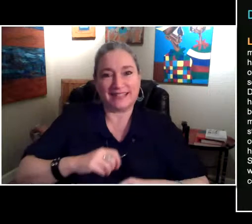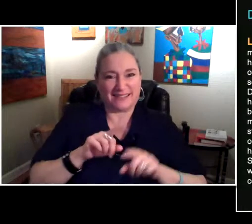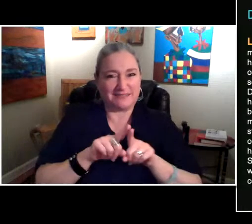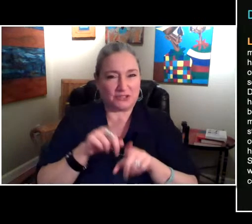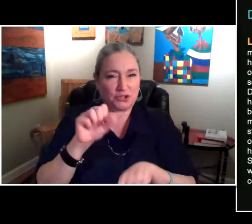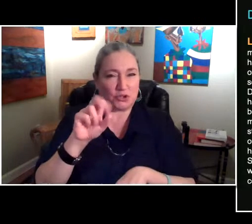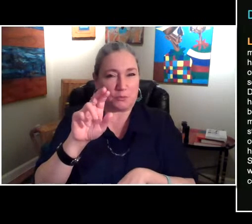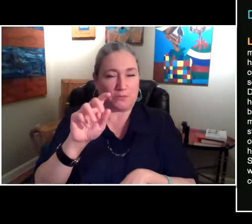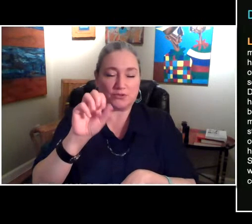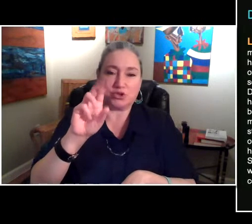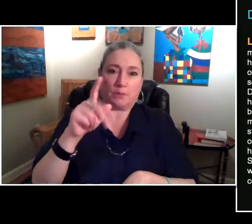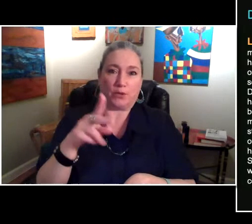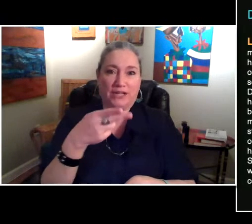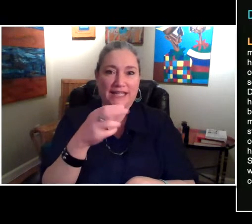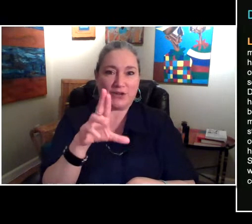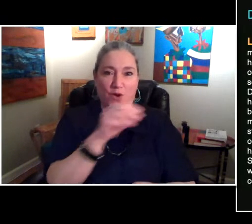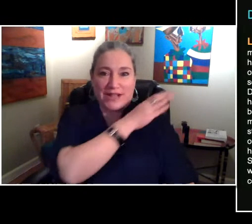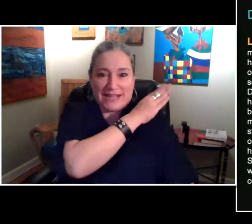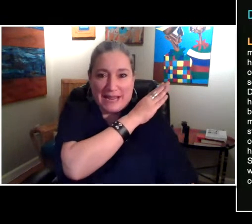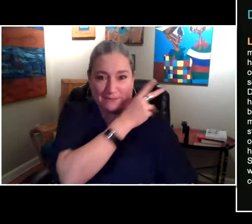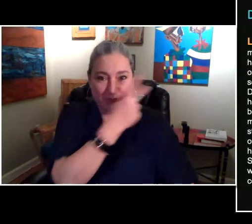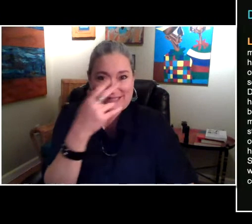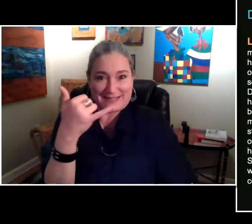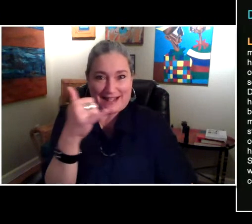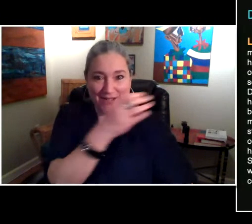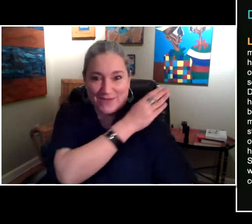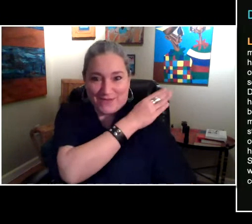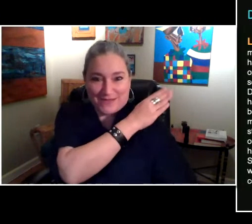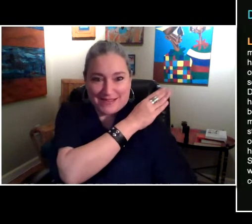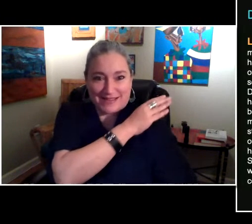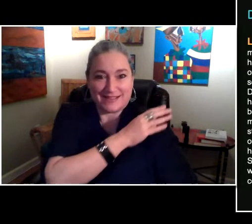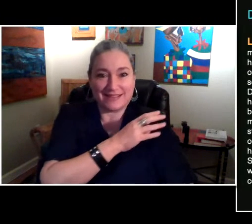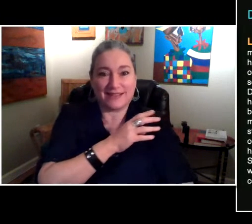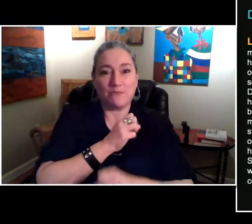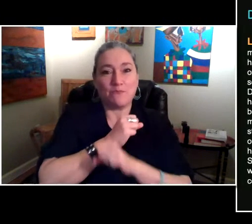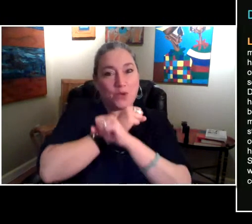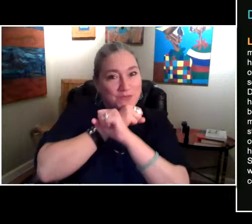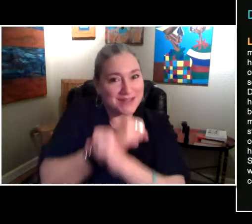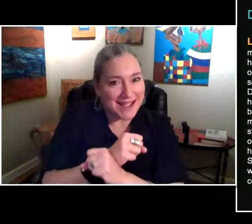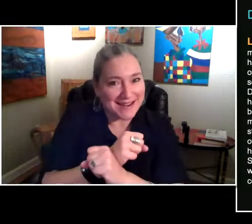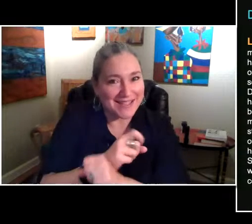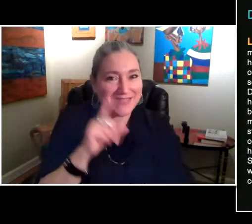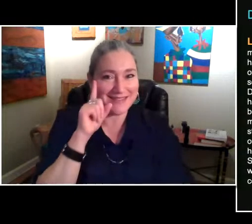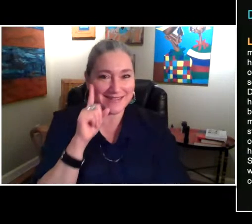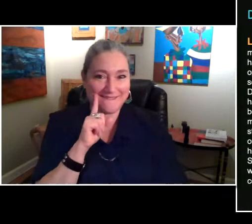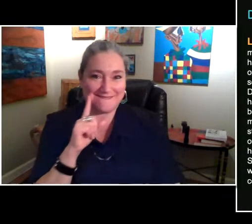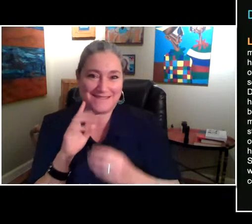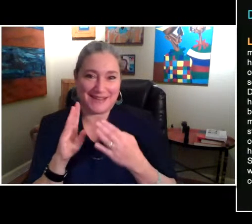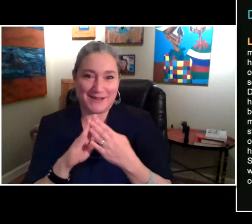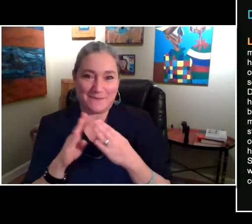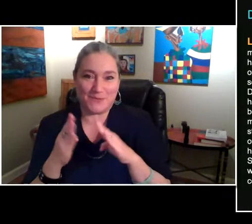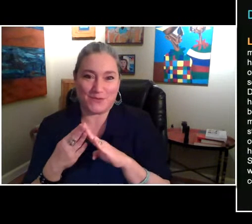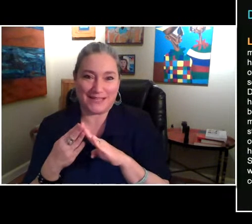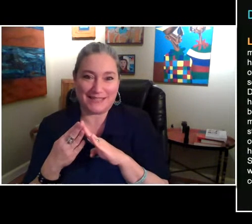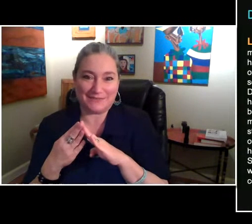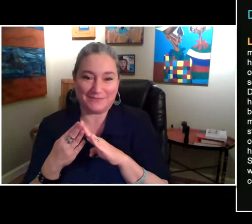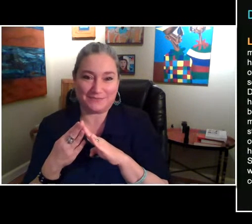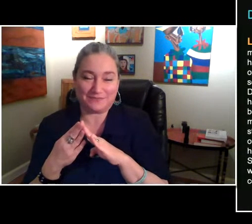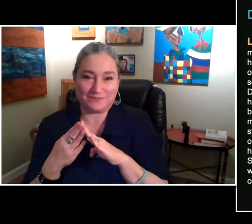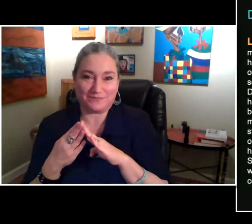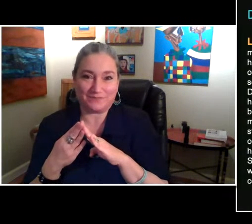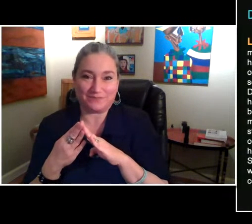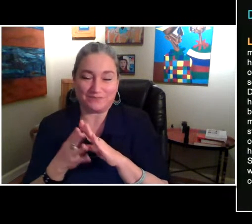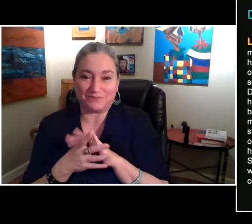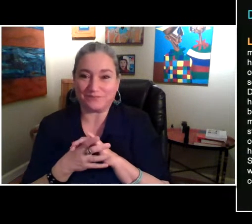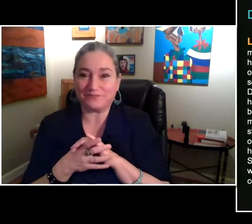Woman protecting the deaf community. You can see the cape, the yellow cape in this image, a